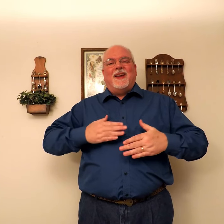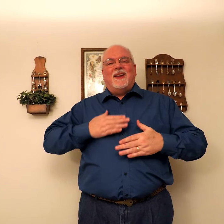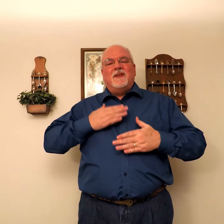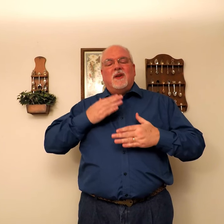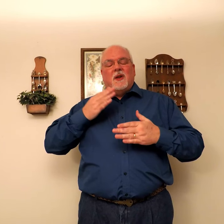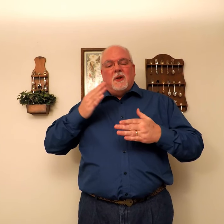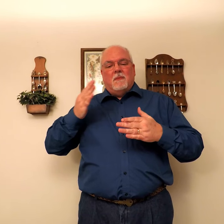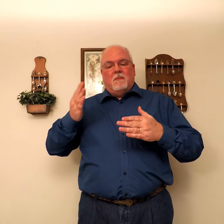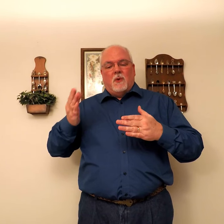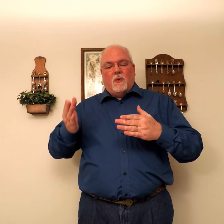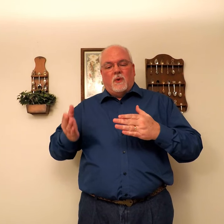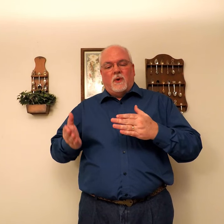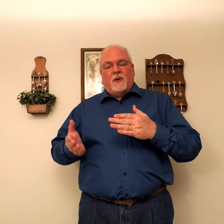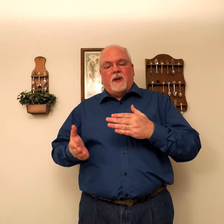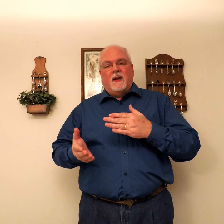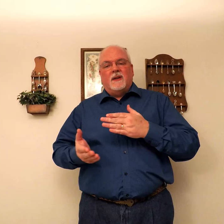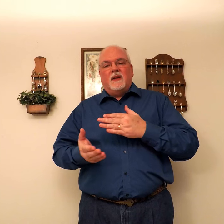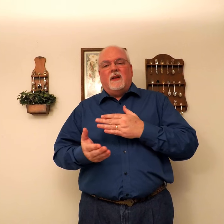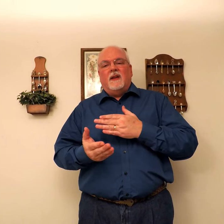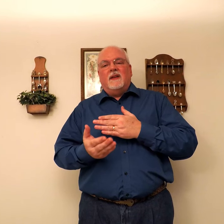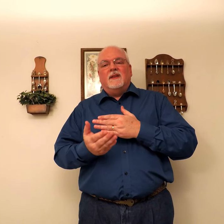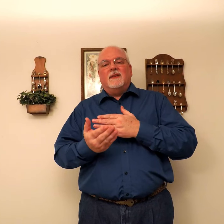glad morning